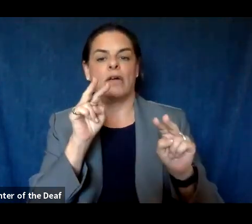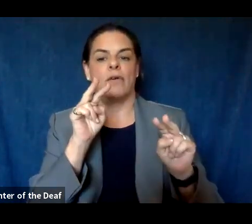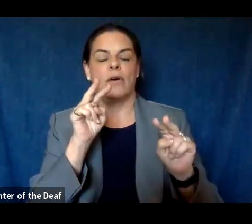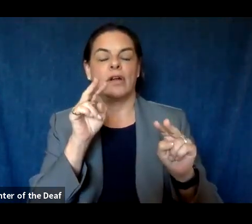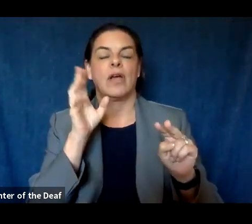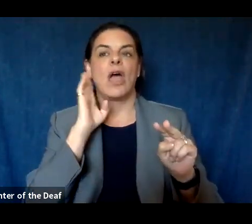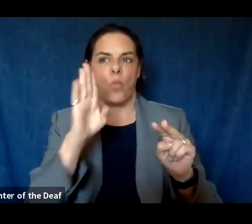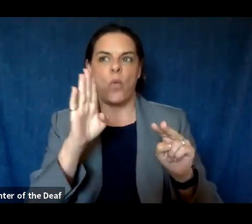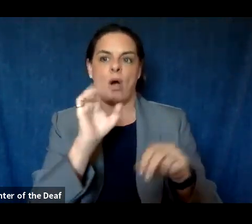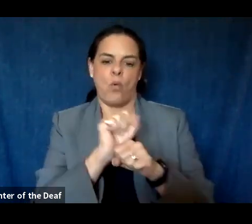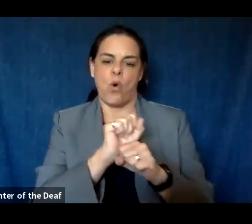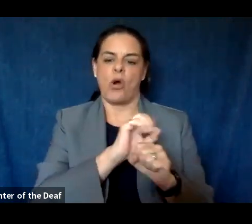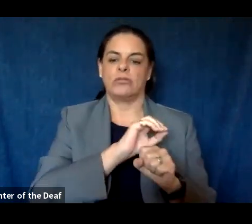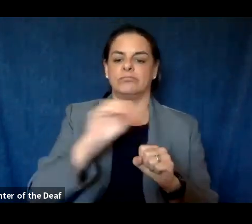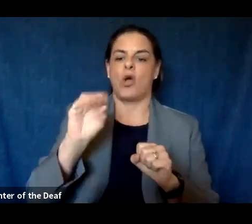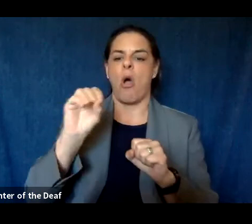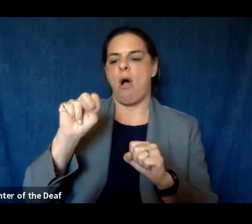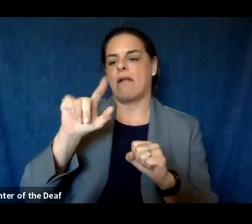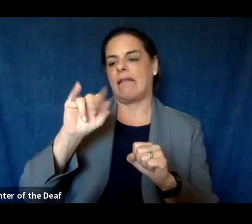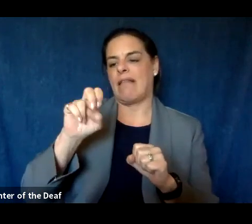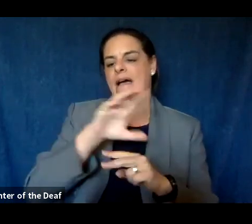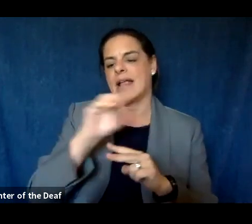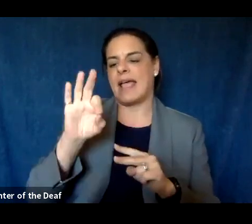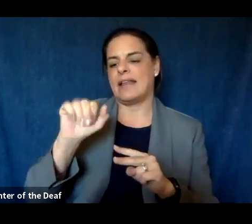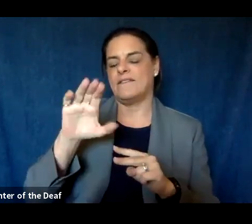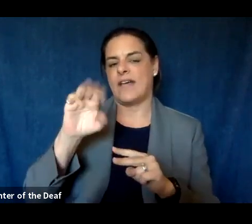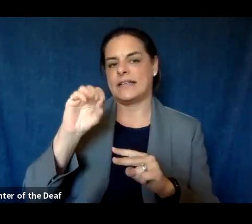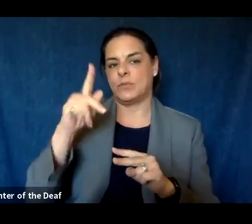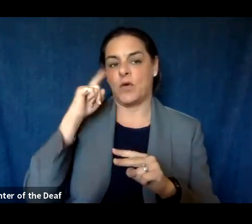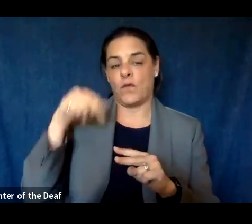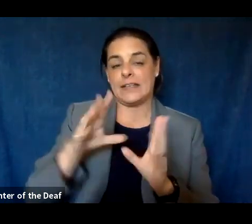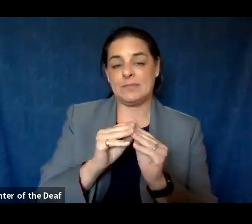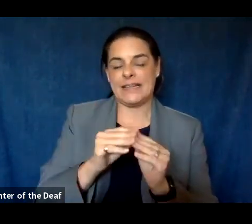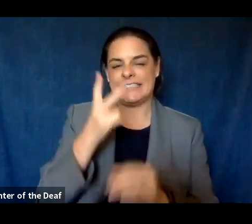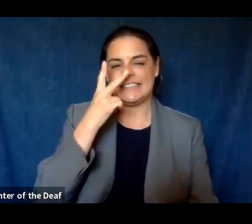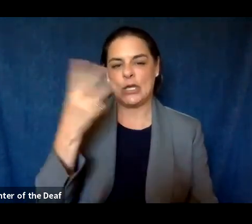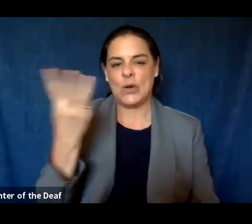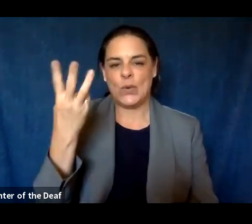online and our Facebook page as well. And we'll talk to you on Wednesday. Have a good one.